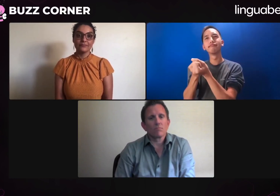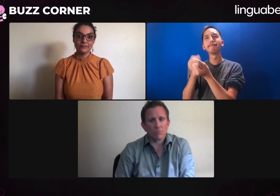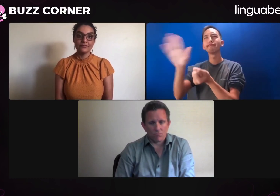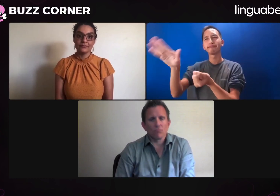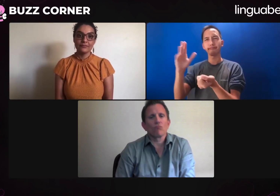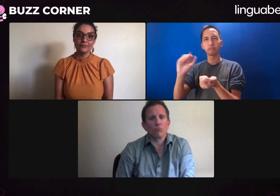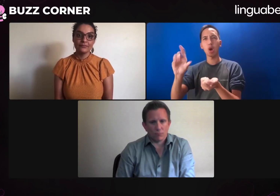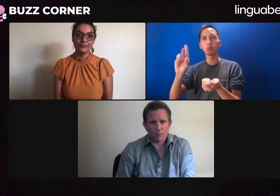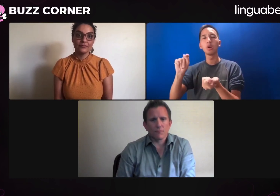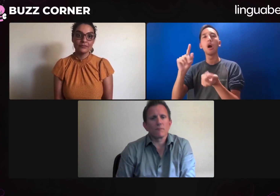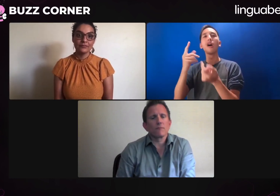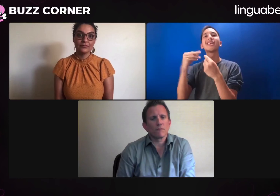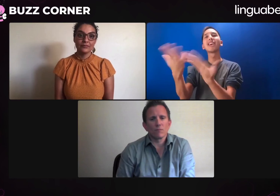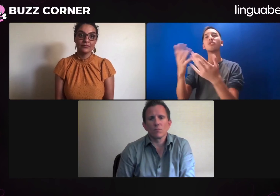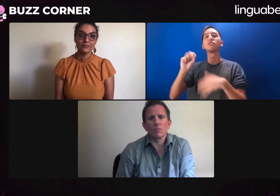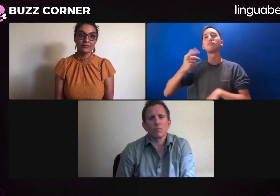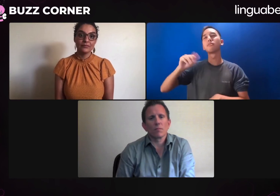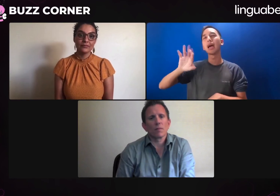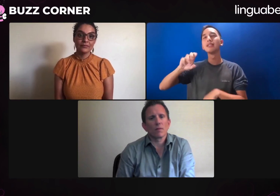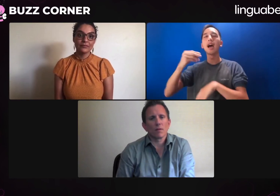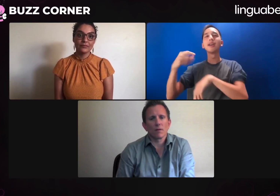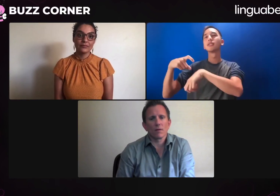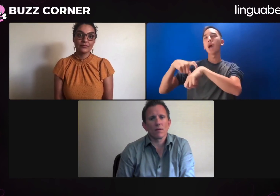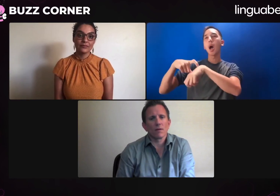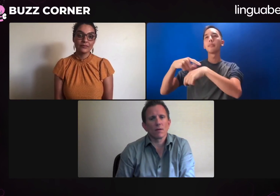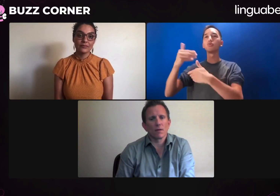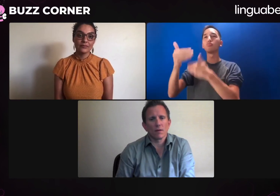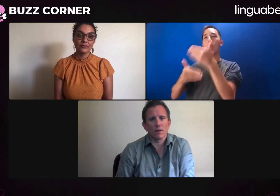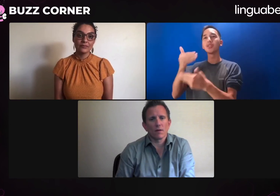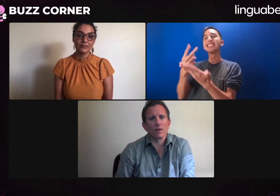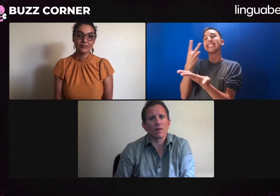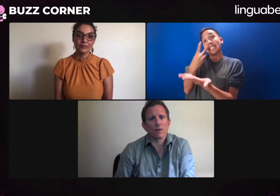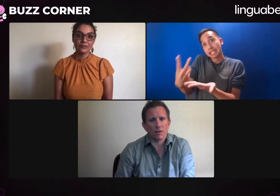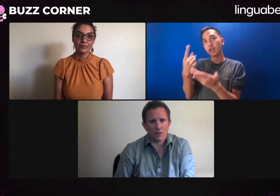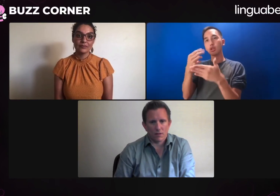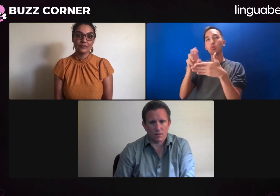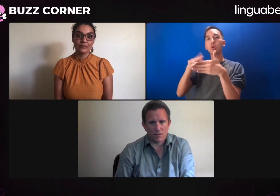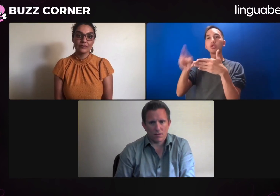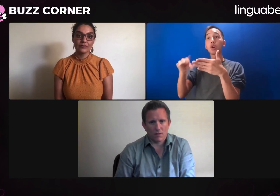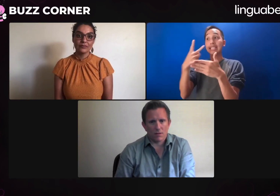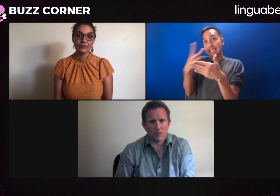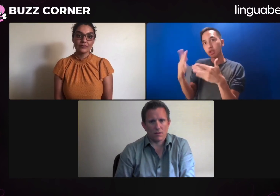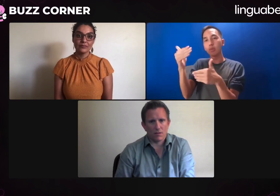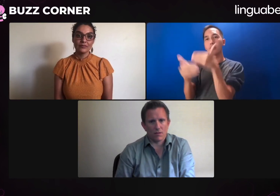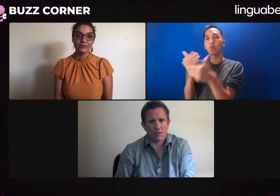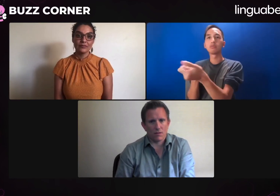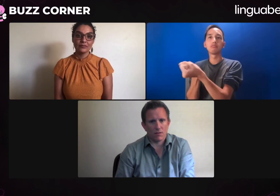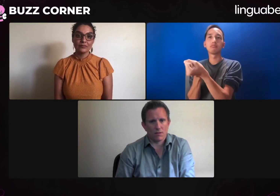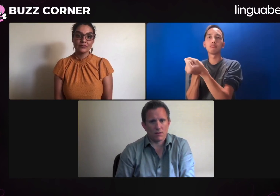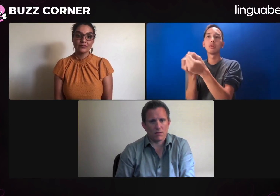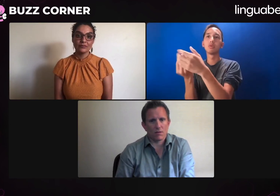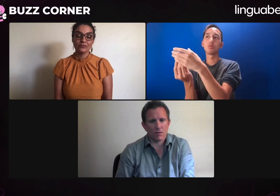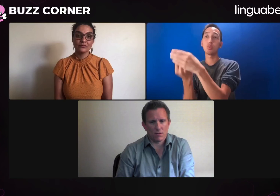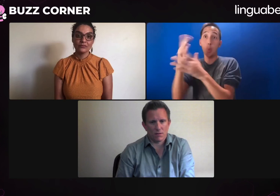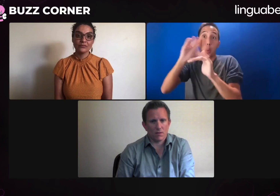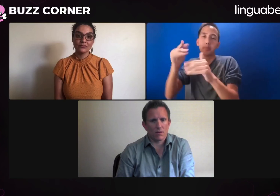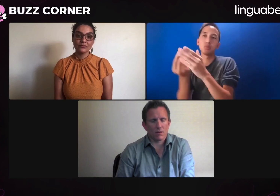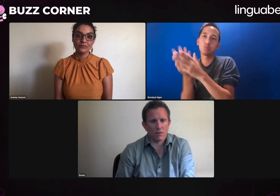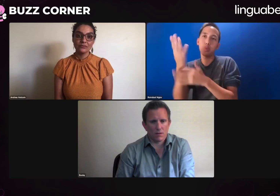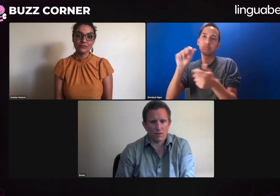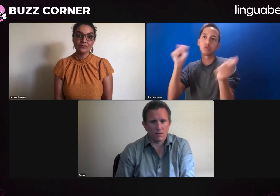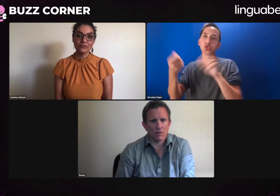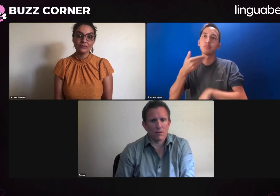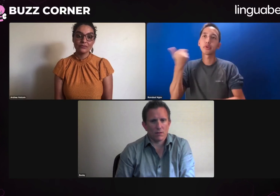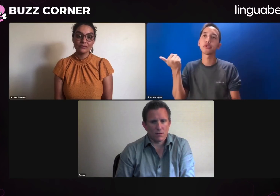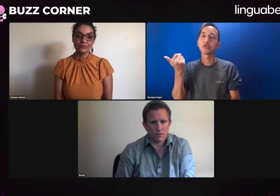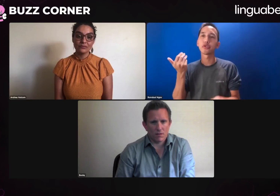then you cast them aside. No, be supportive. Give them space and time and see if there's a result. See if they're willing